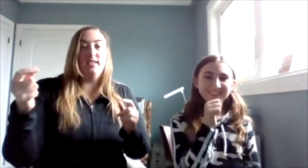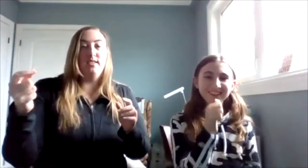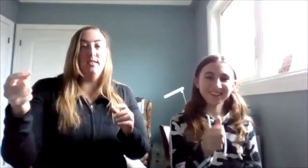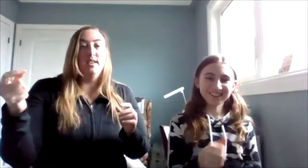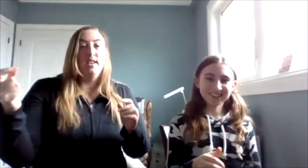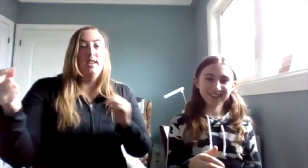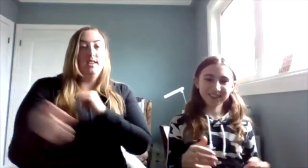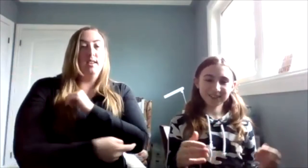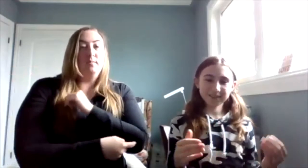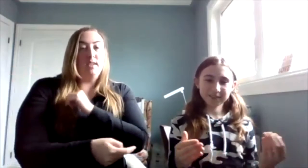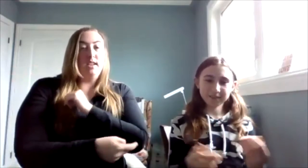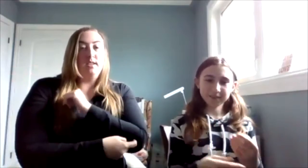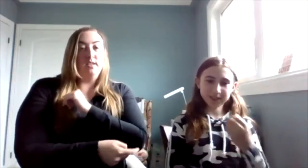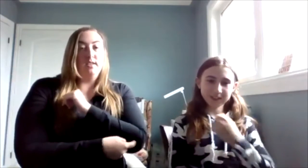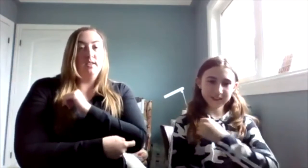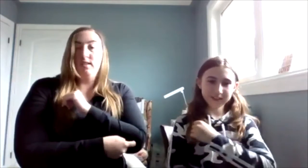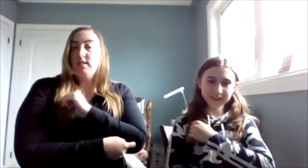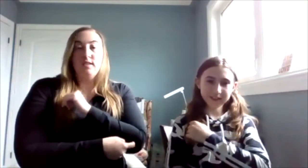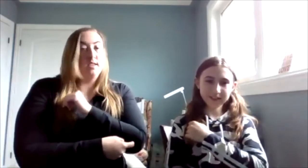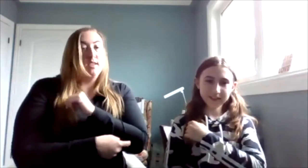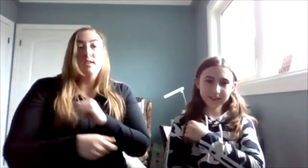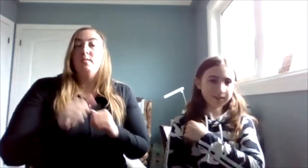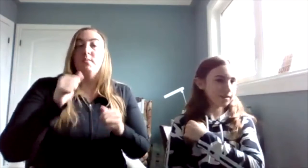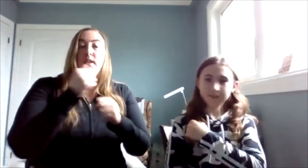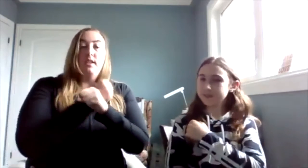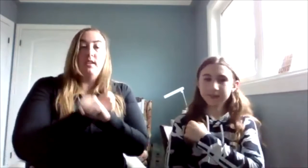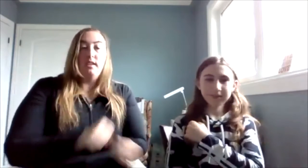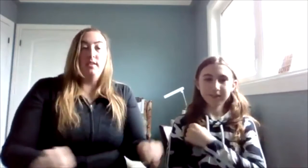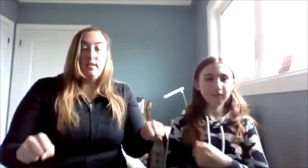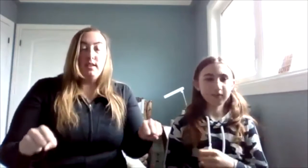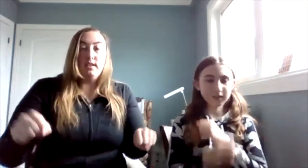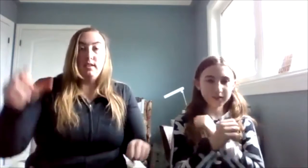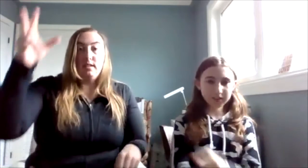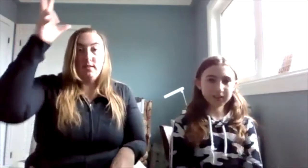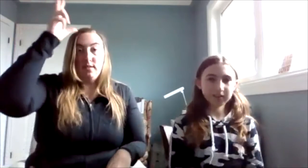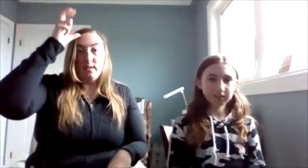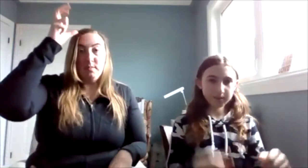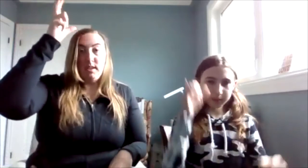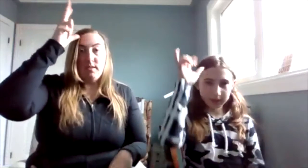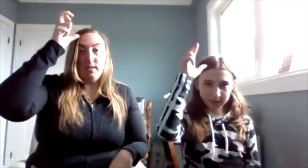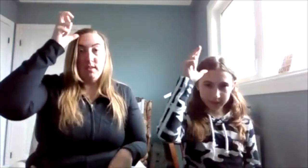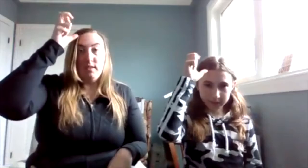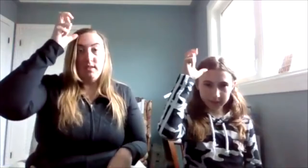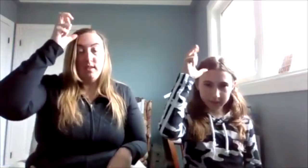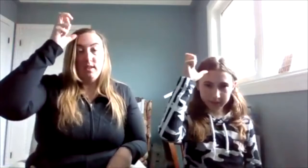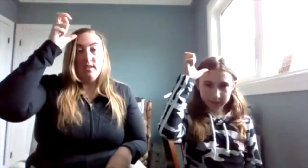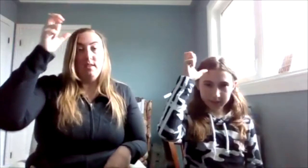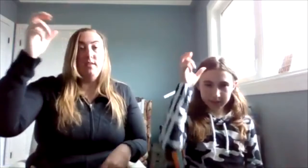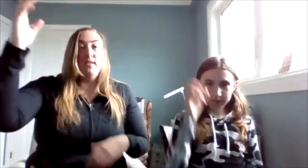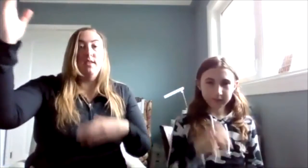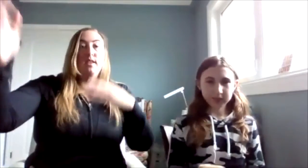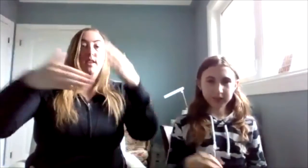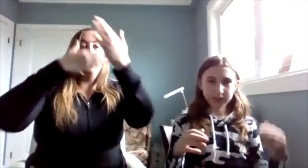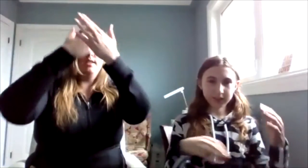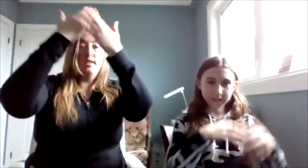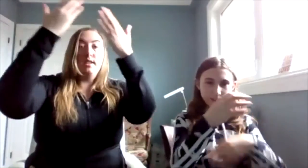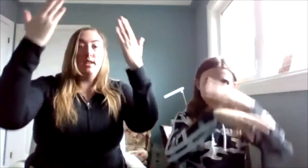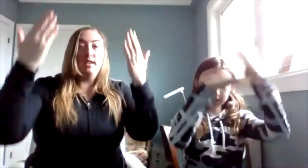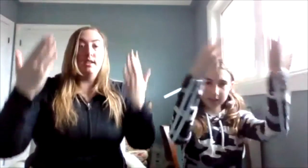into temptation, but deliver us from evil. For thine is the